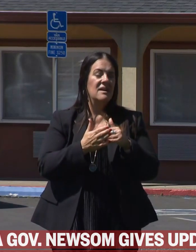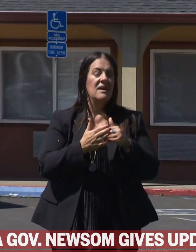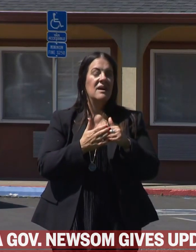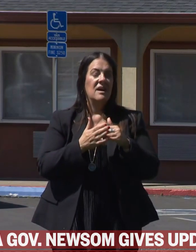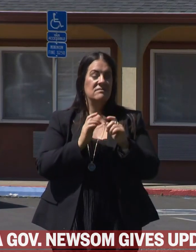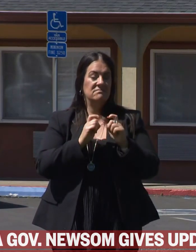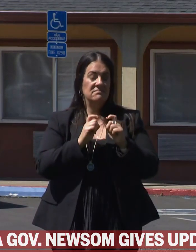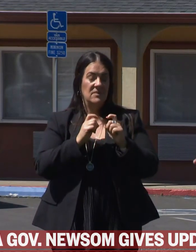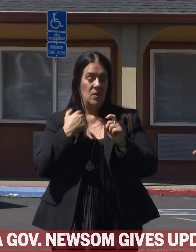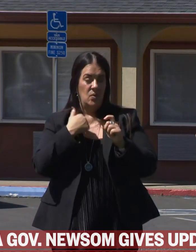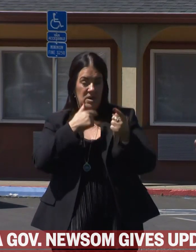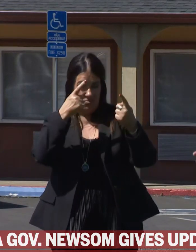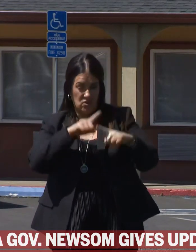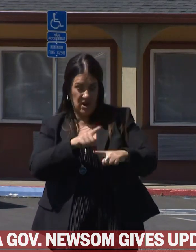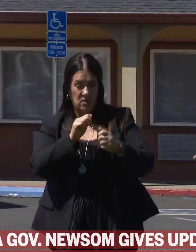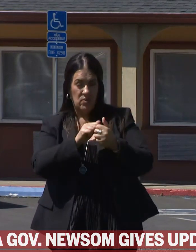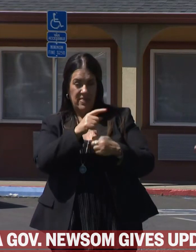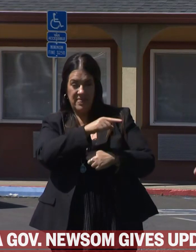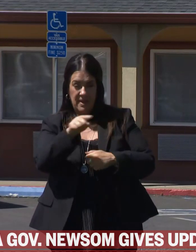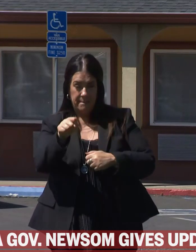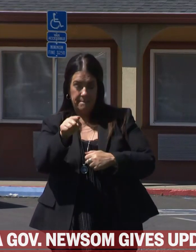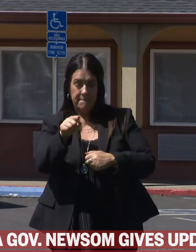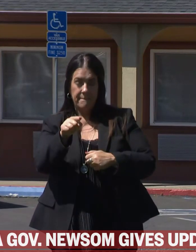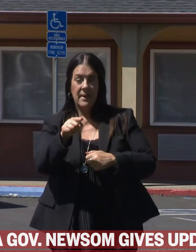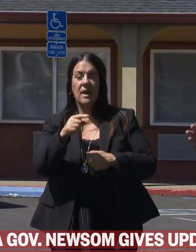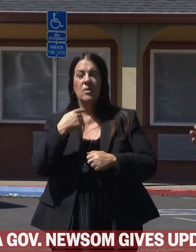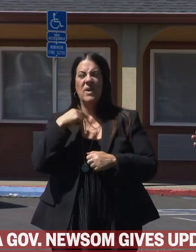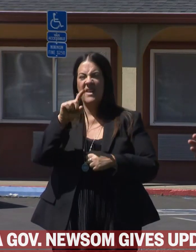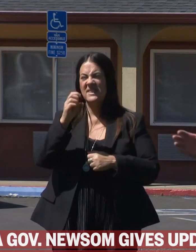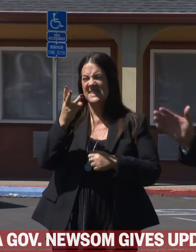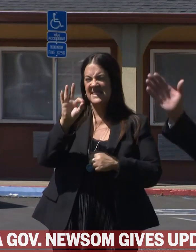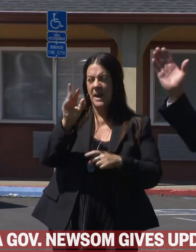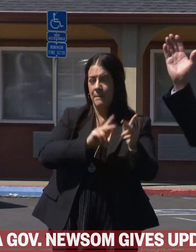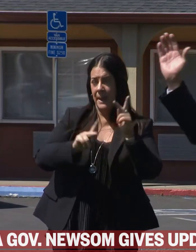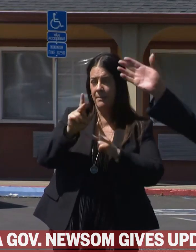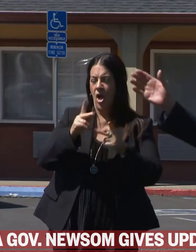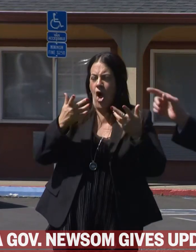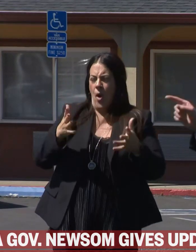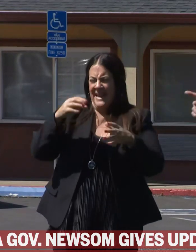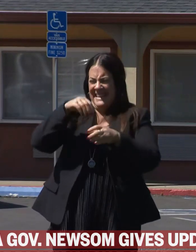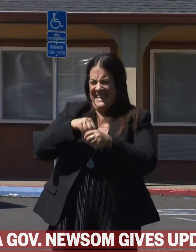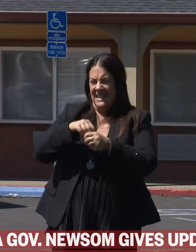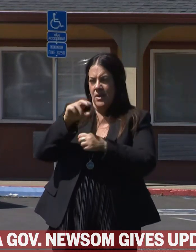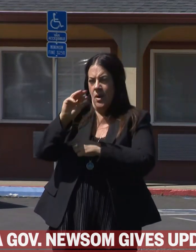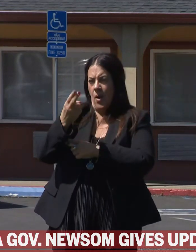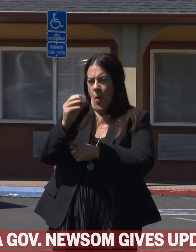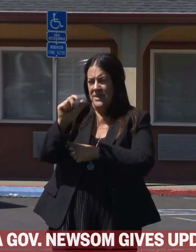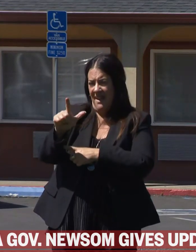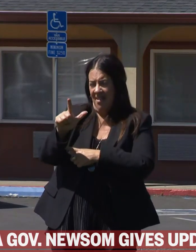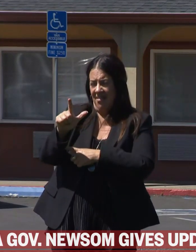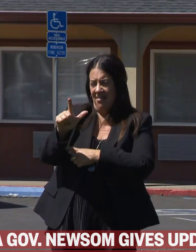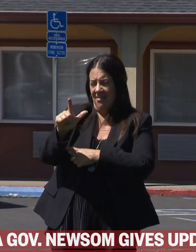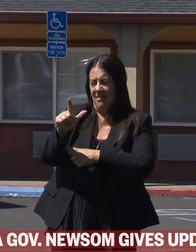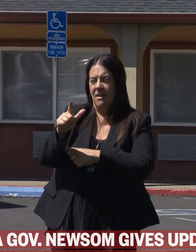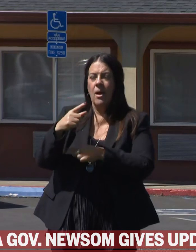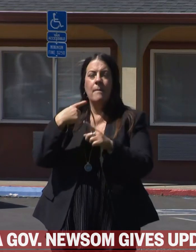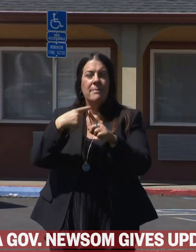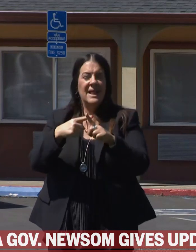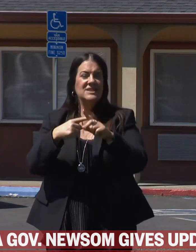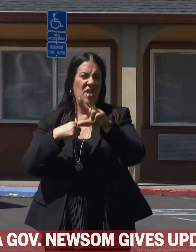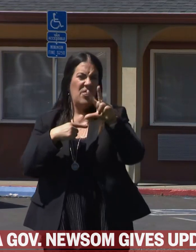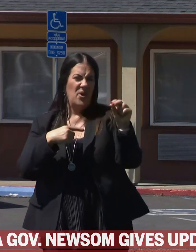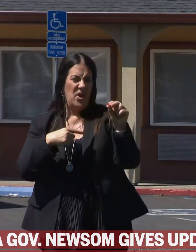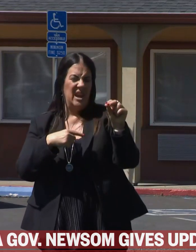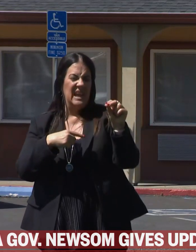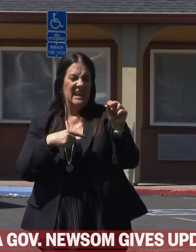agreements, and we have 869 people that are already in hotels just like that, including 30 of the 34 units in